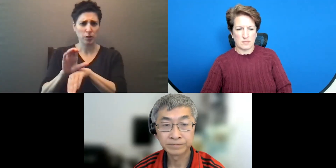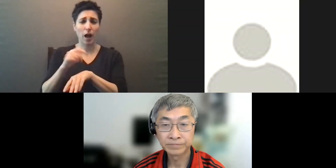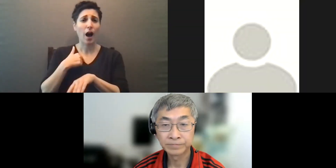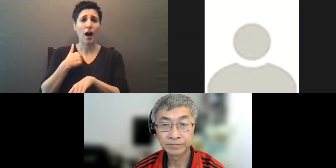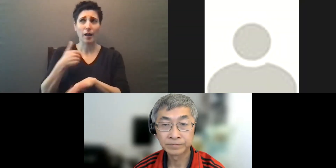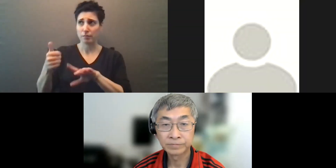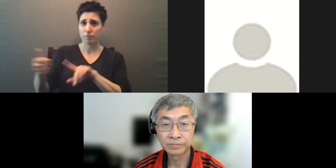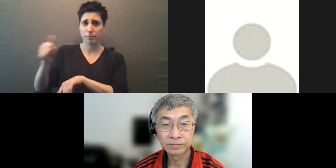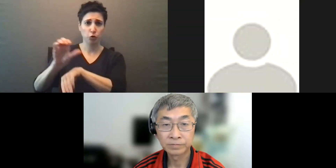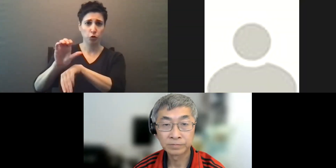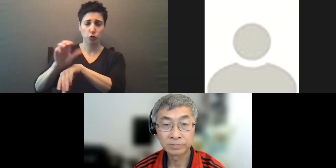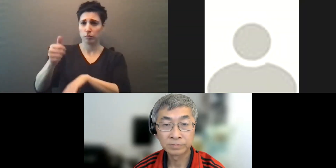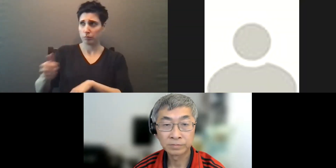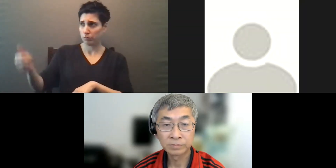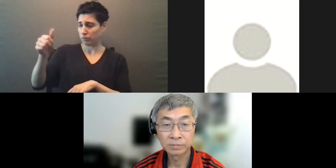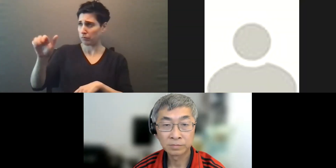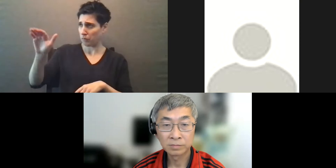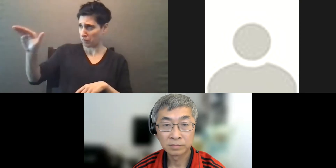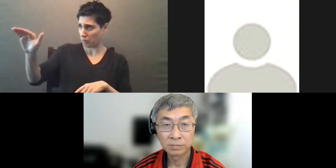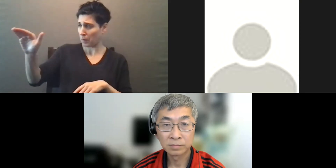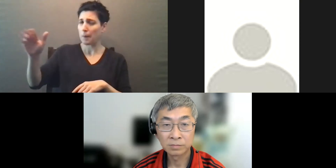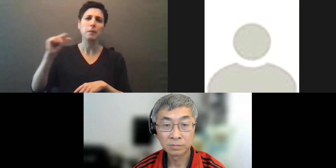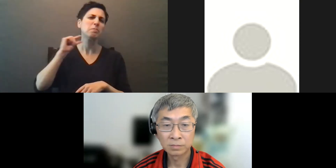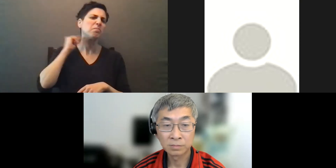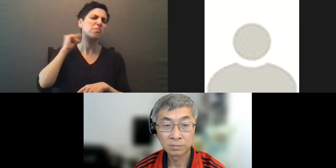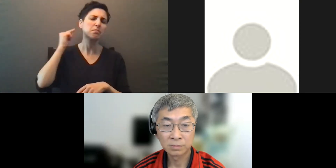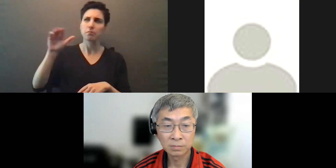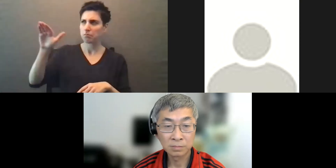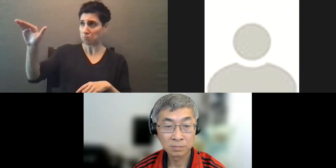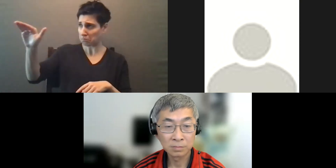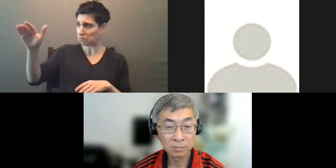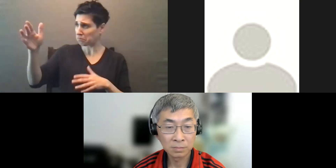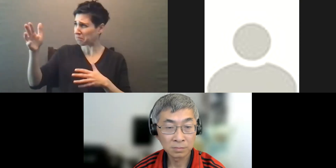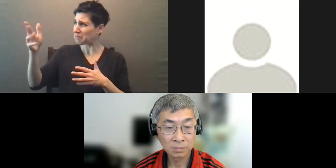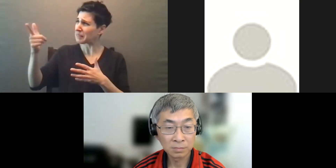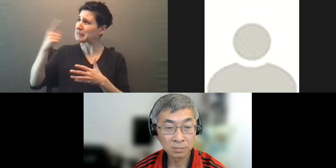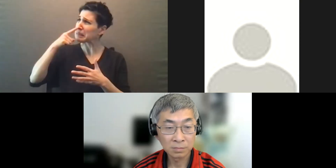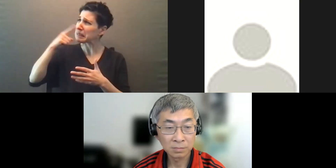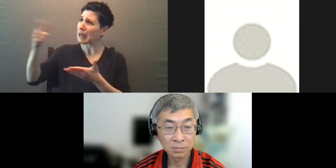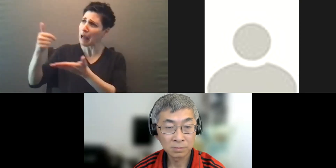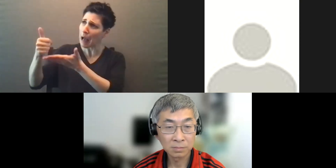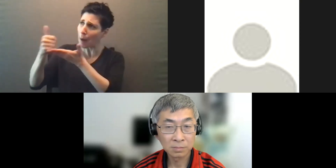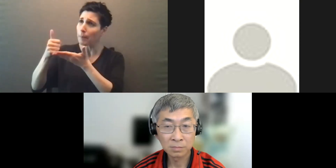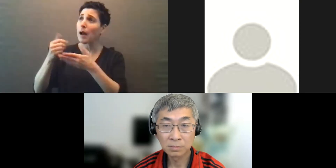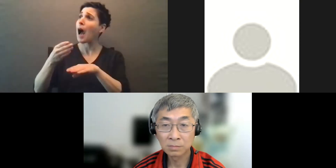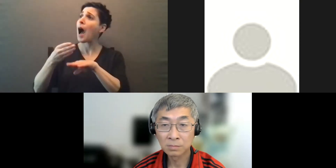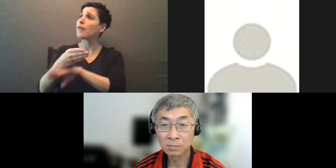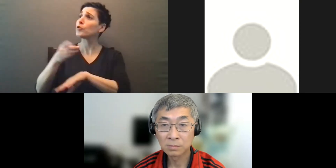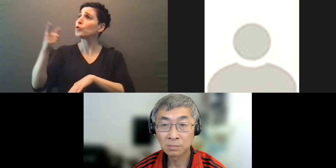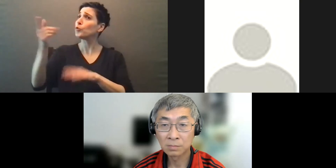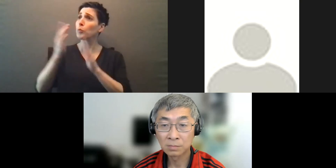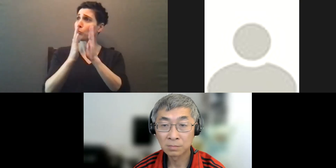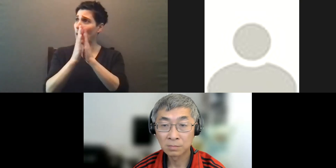to the pastor and asked them that, can you please announce after your